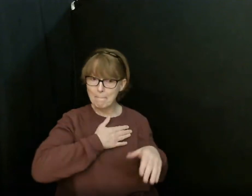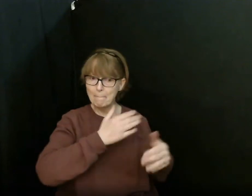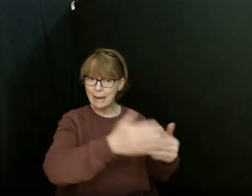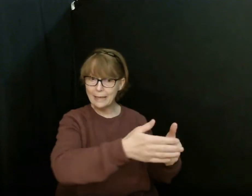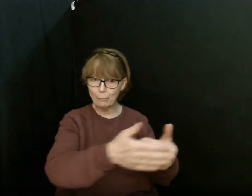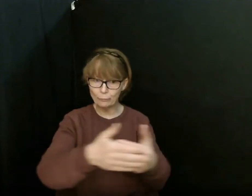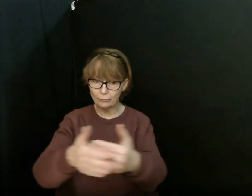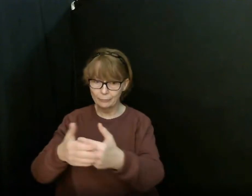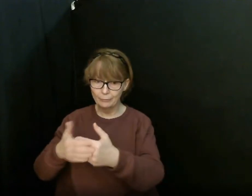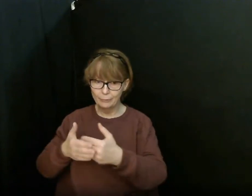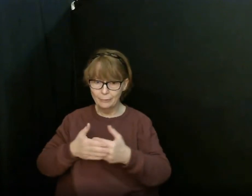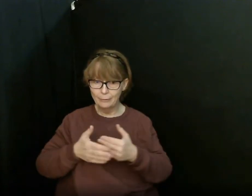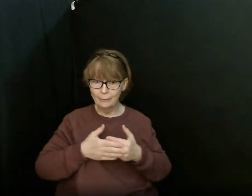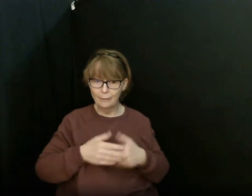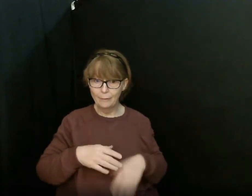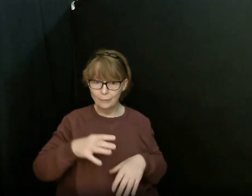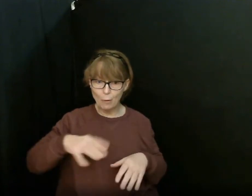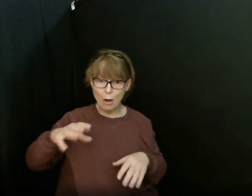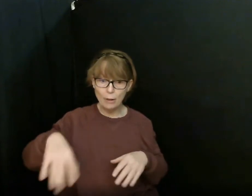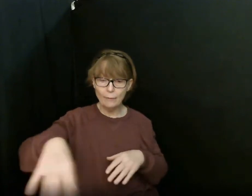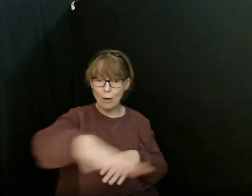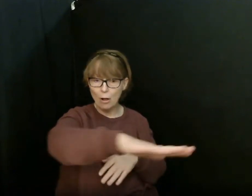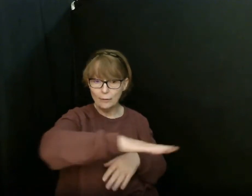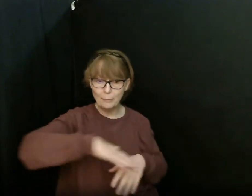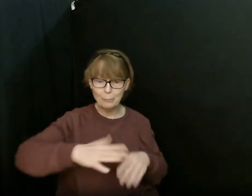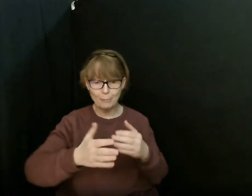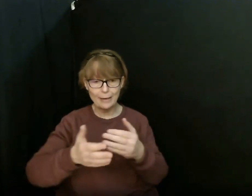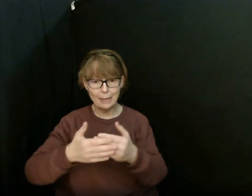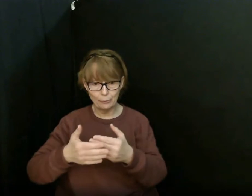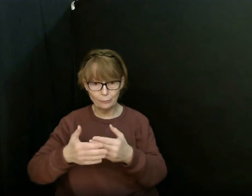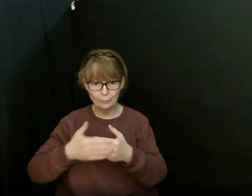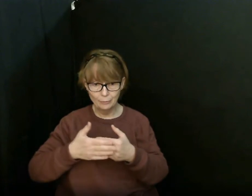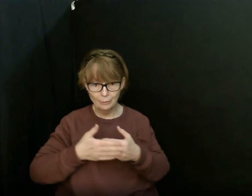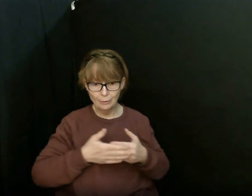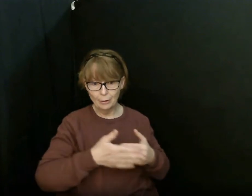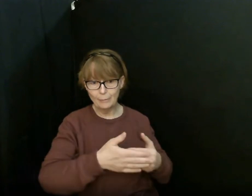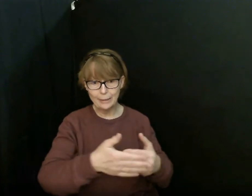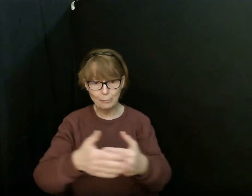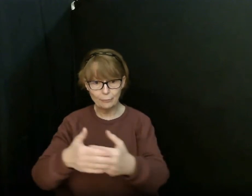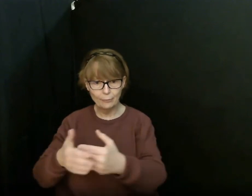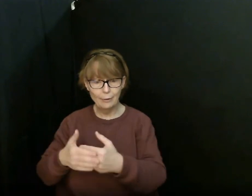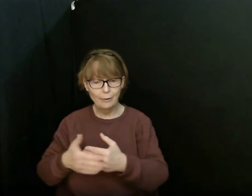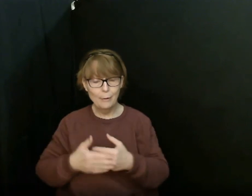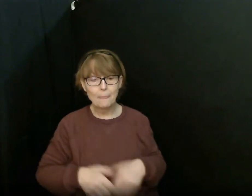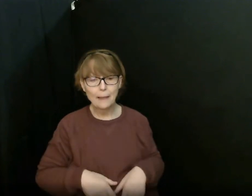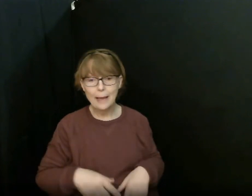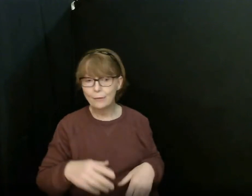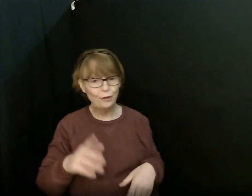my neighbors. So all these people are my neighbors. Neighbors. And you don't